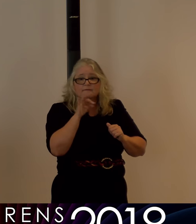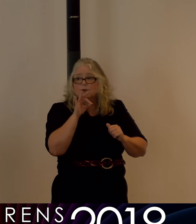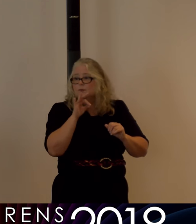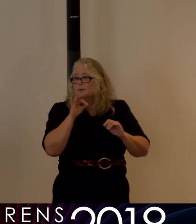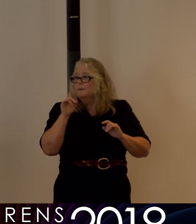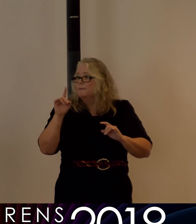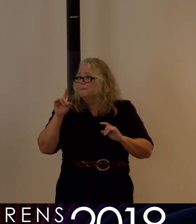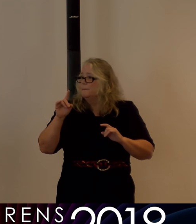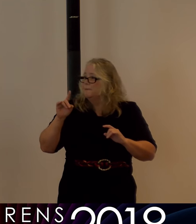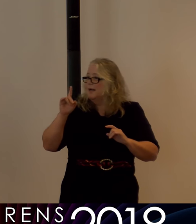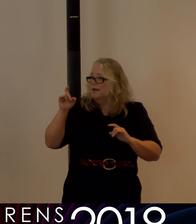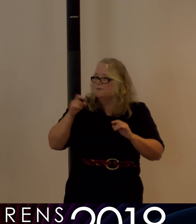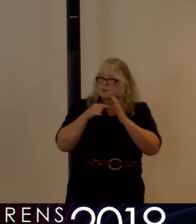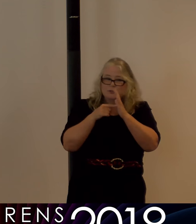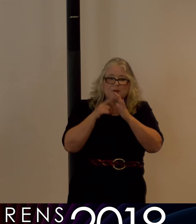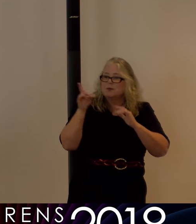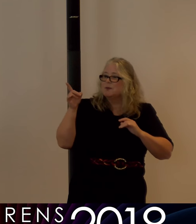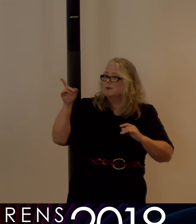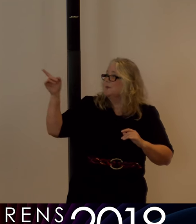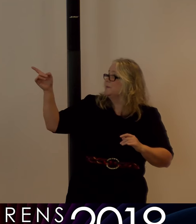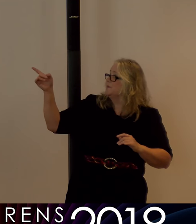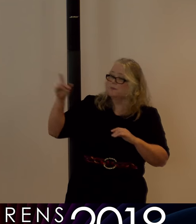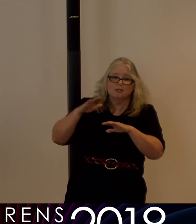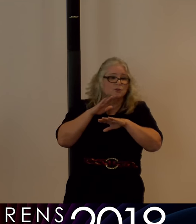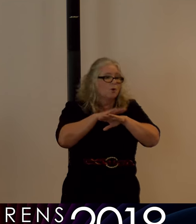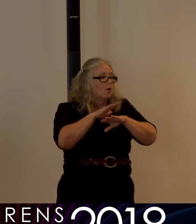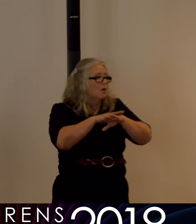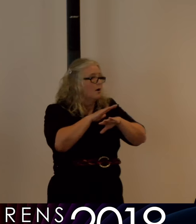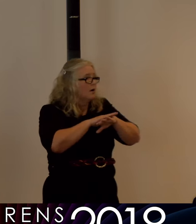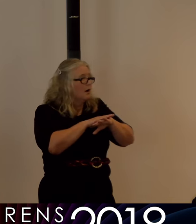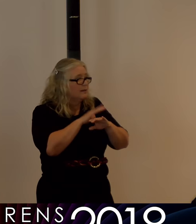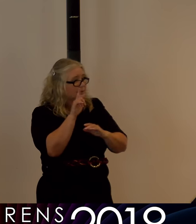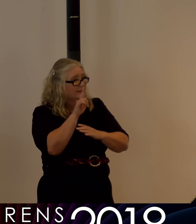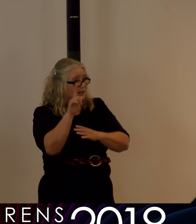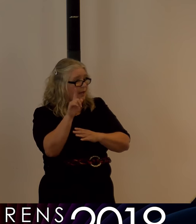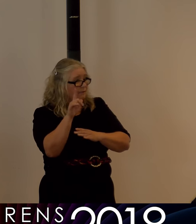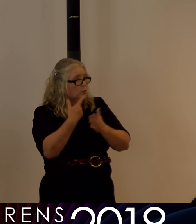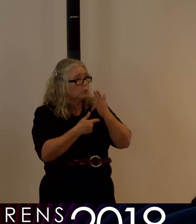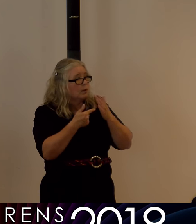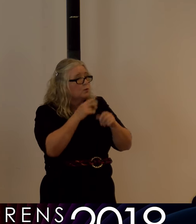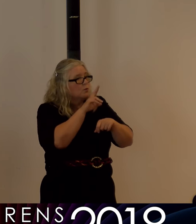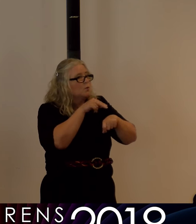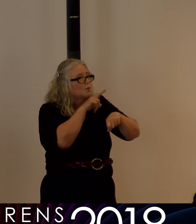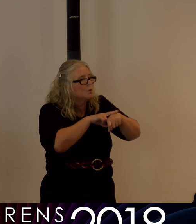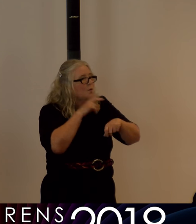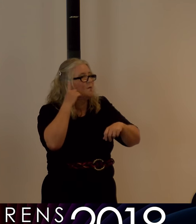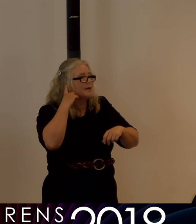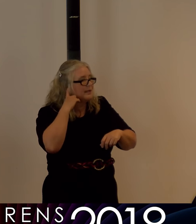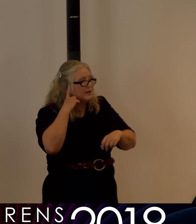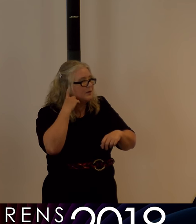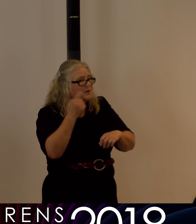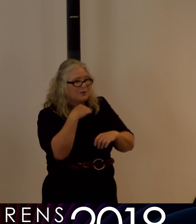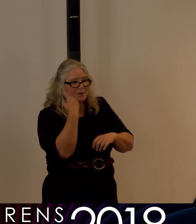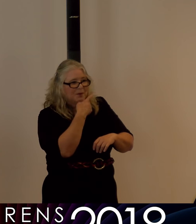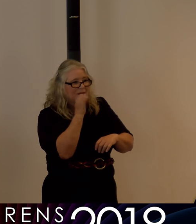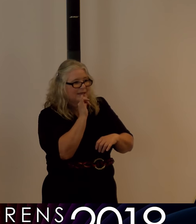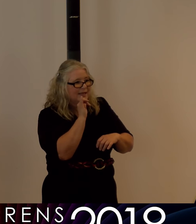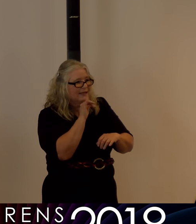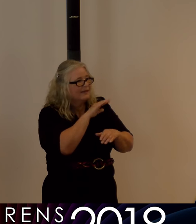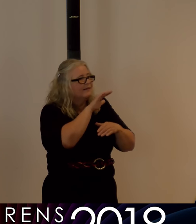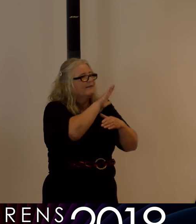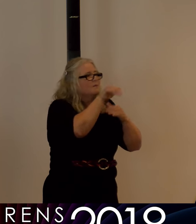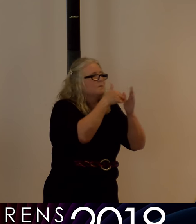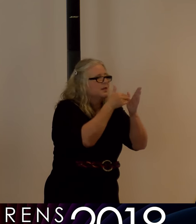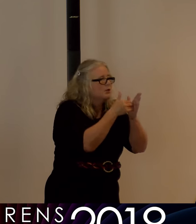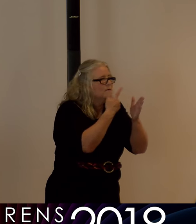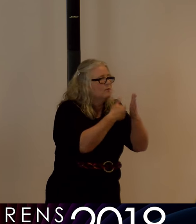have to go over here to show you this. So on the left is what a normal ear would look like. In the middle is a CHARGE ear in our